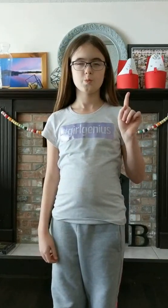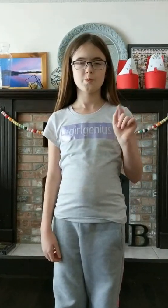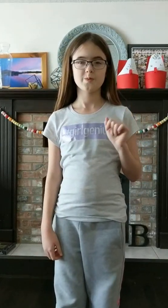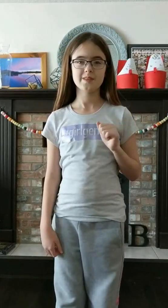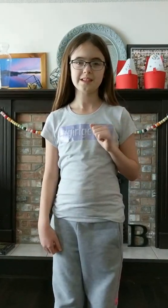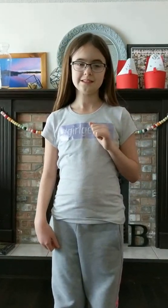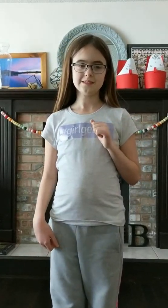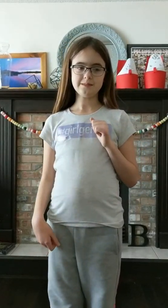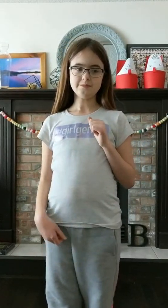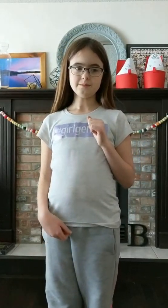Do you like the color red?